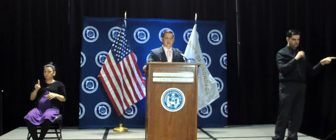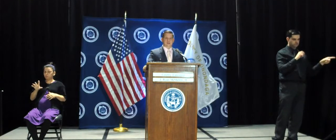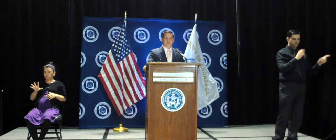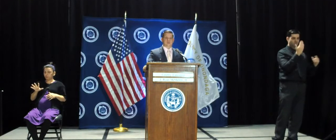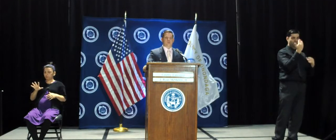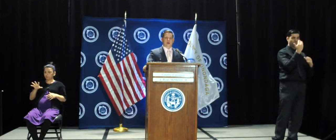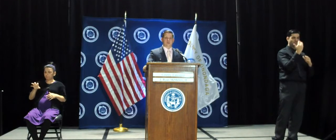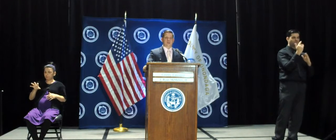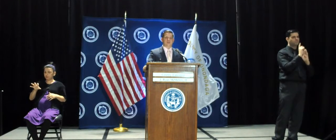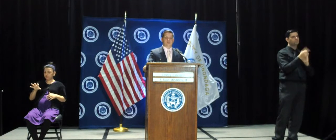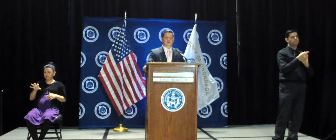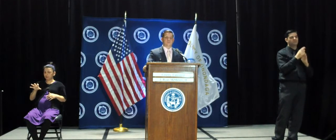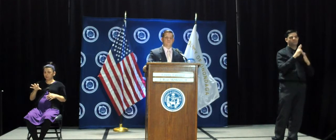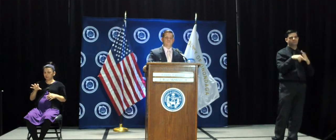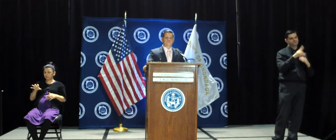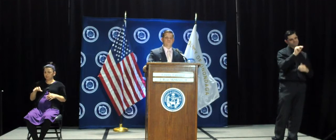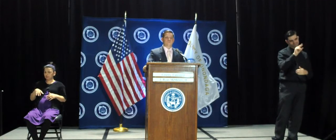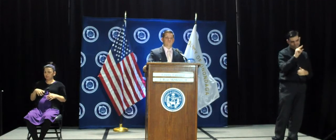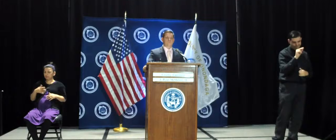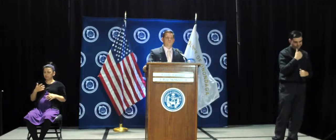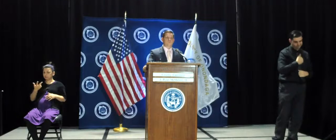not that easy. The supply chain isn't there.